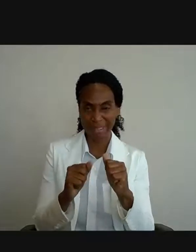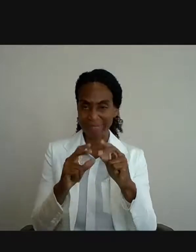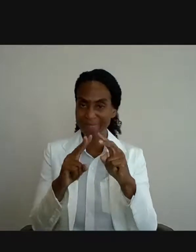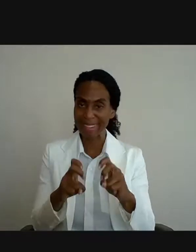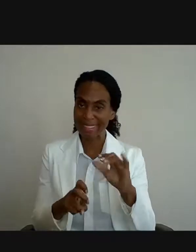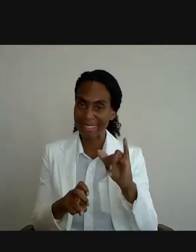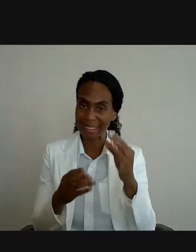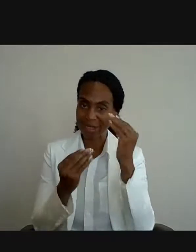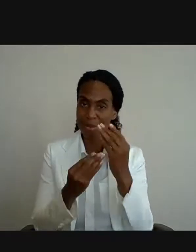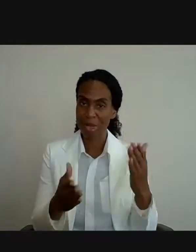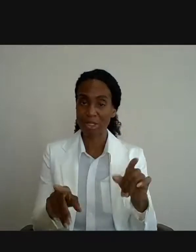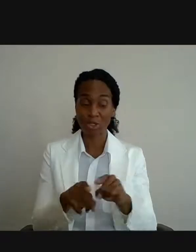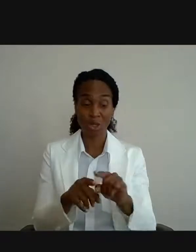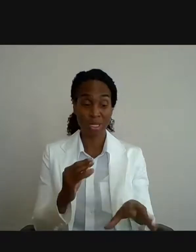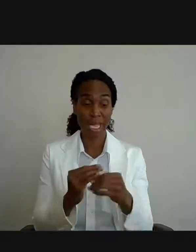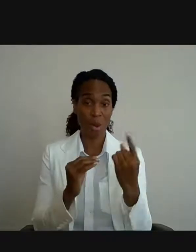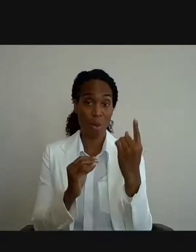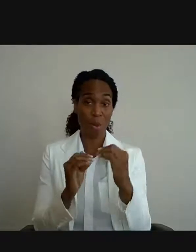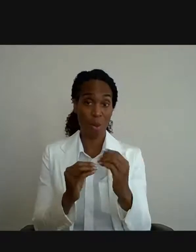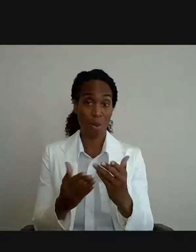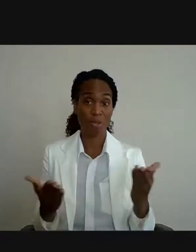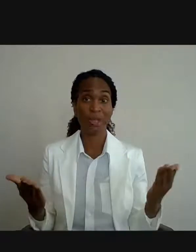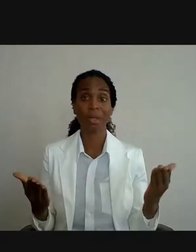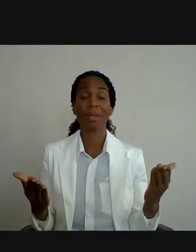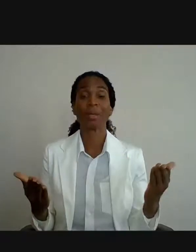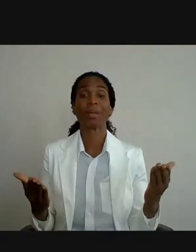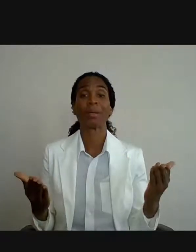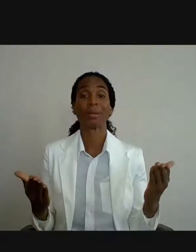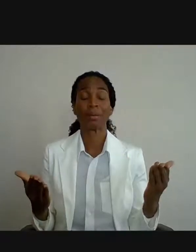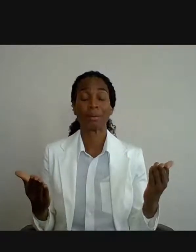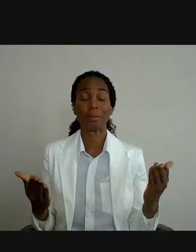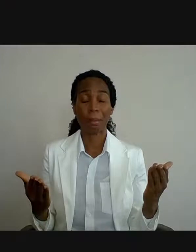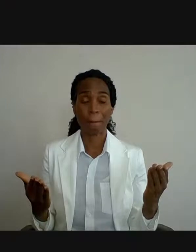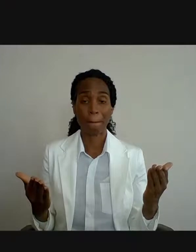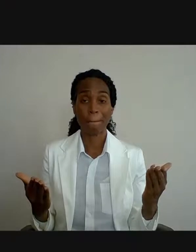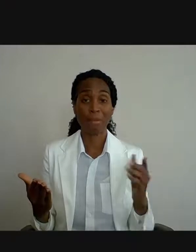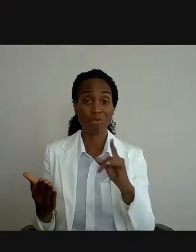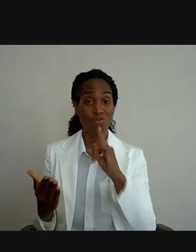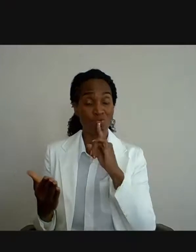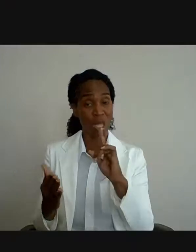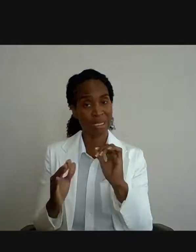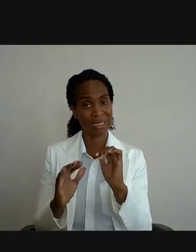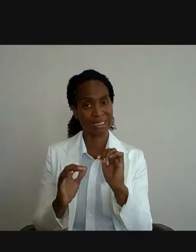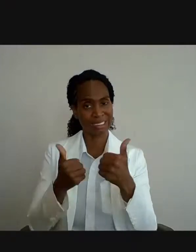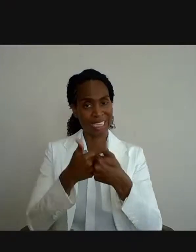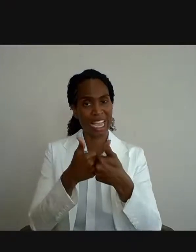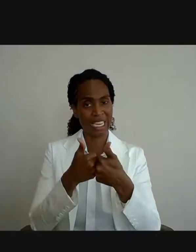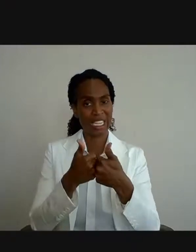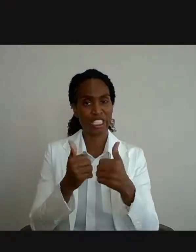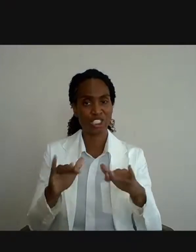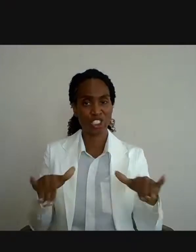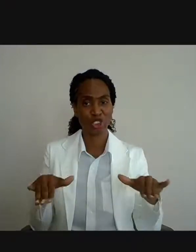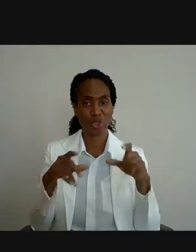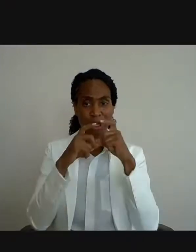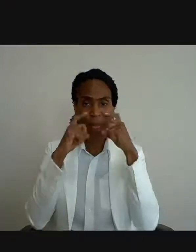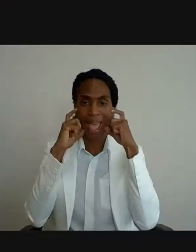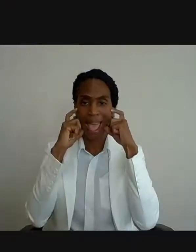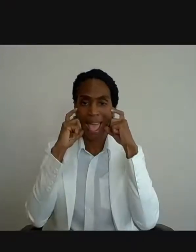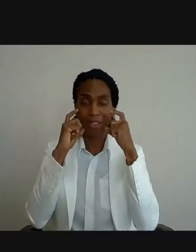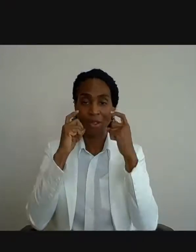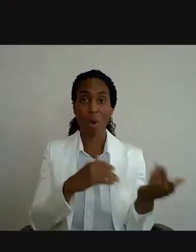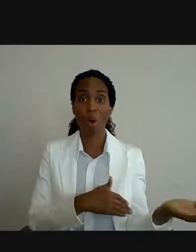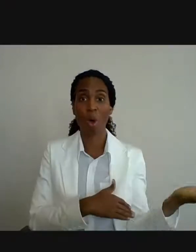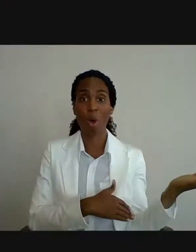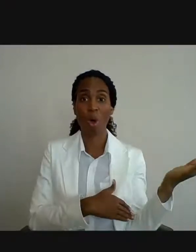also want to add one additional thing, and that's it is difficult for children to wear masks all